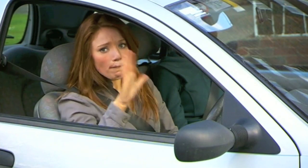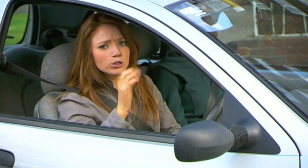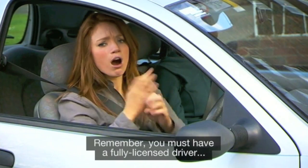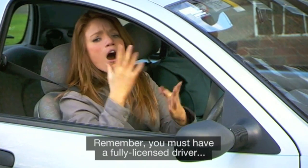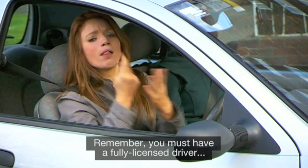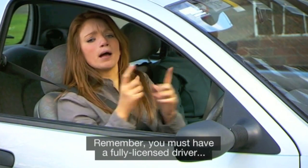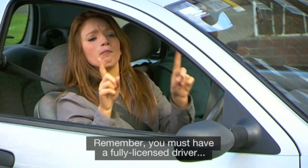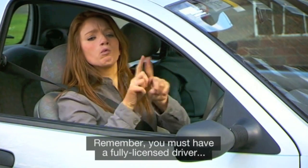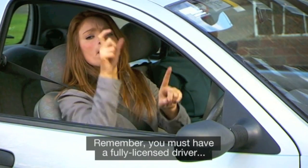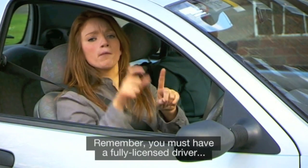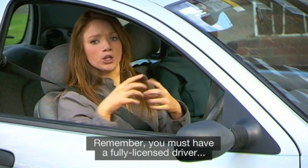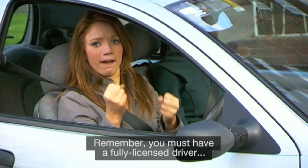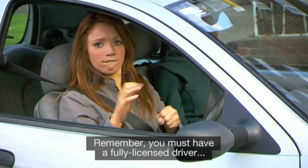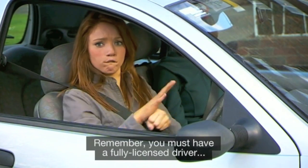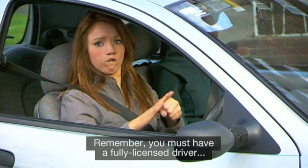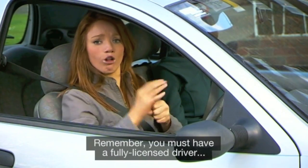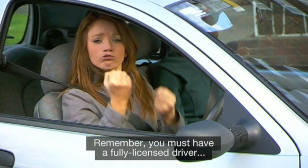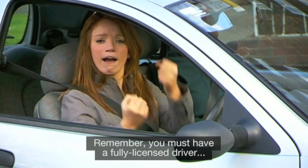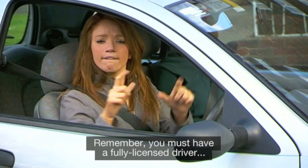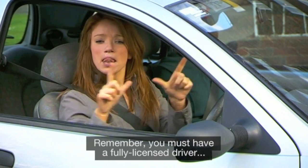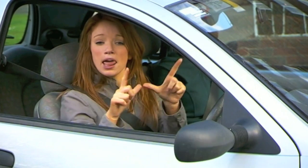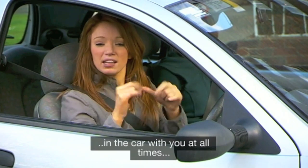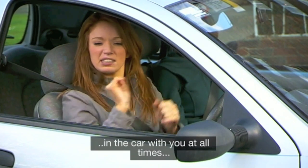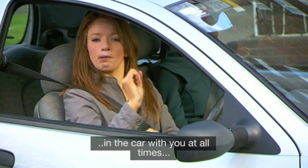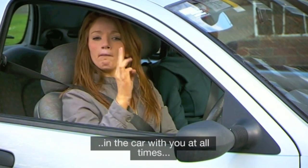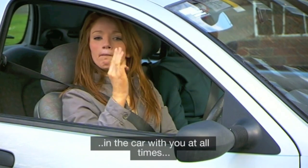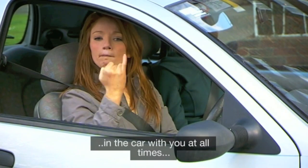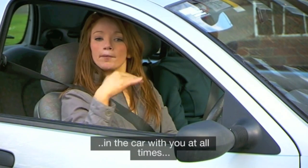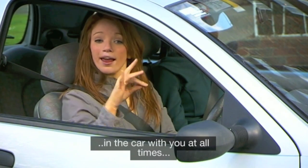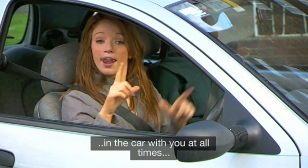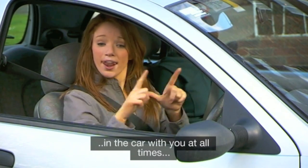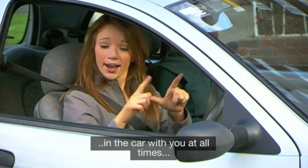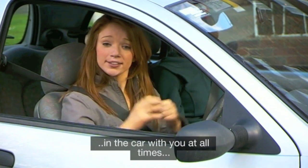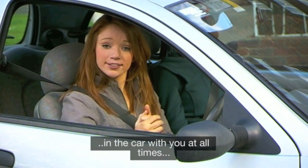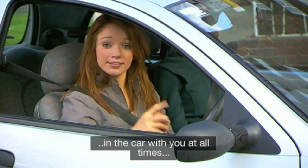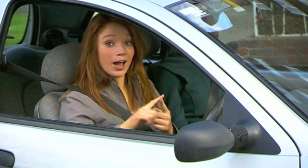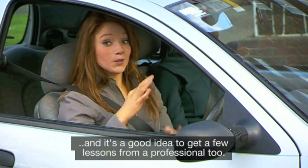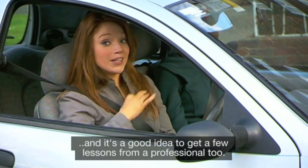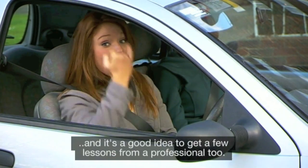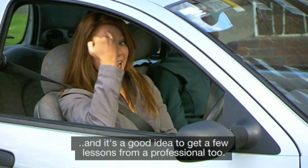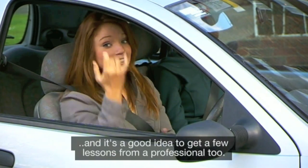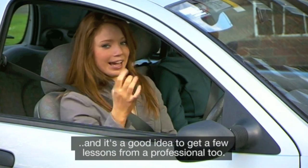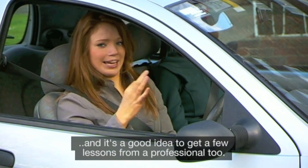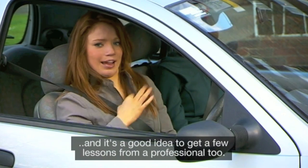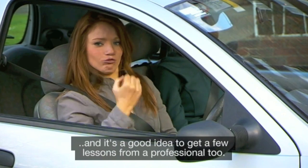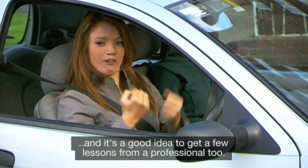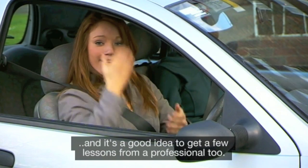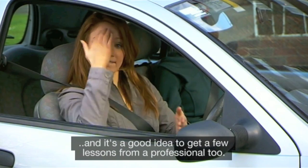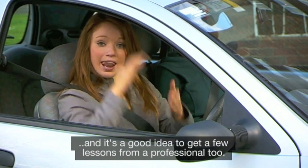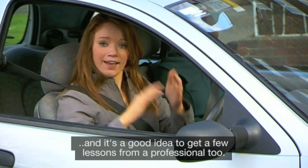Remember, you must have a fully licensed driver in the car with you at all times. And it's a good idea to get a few lessons from